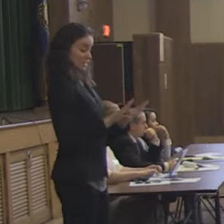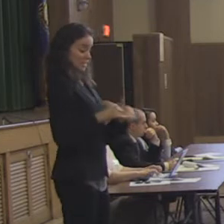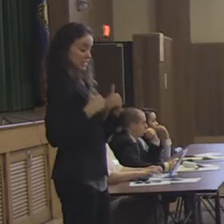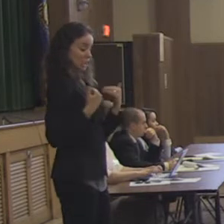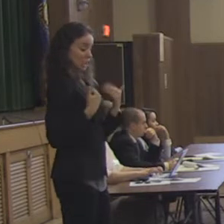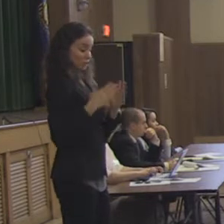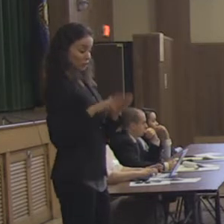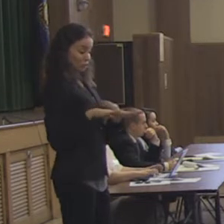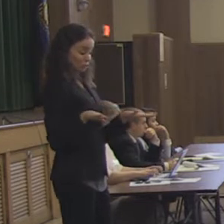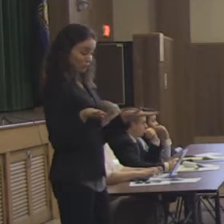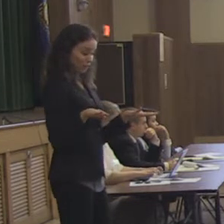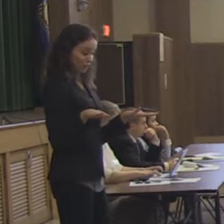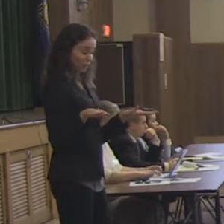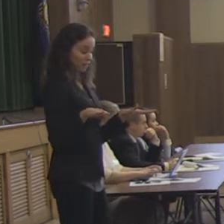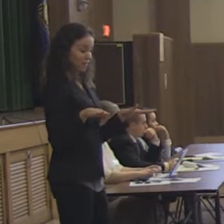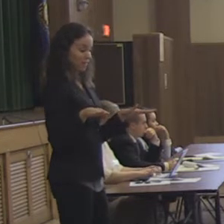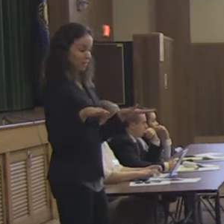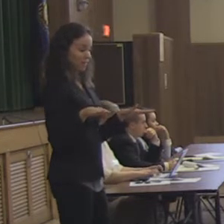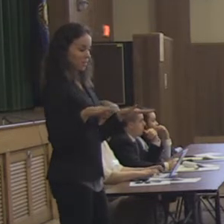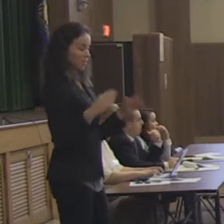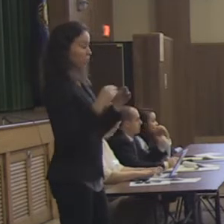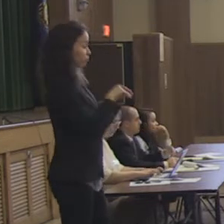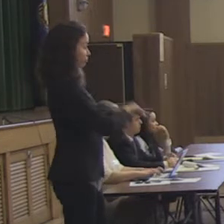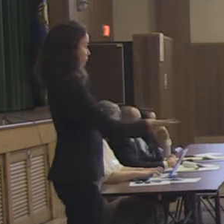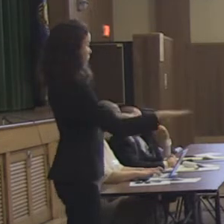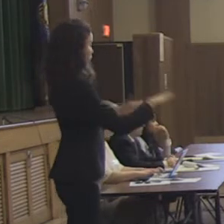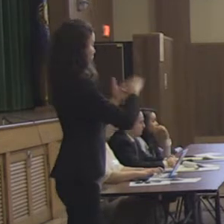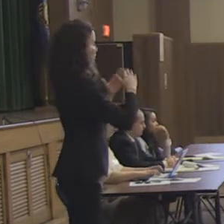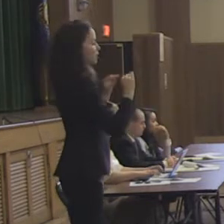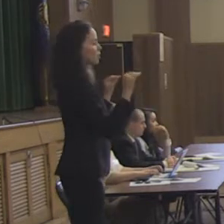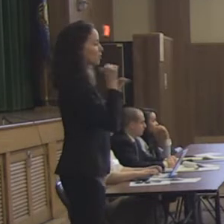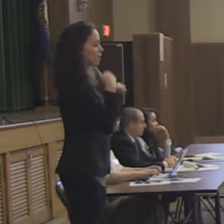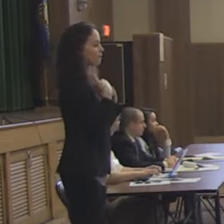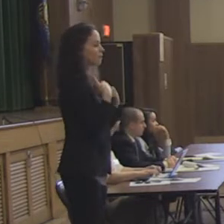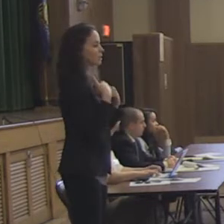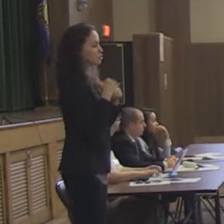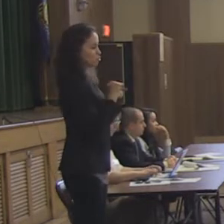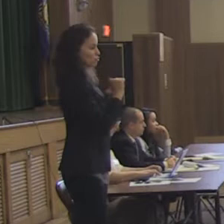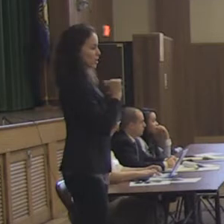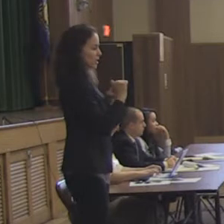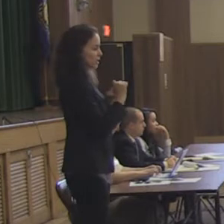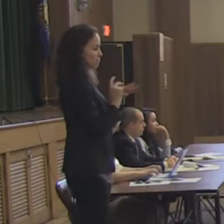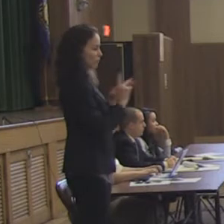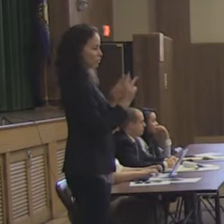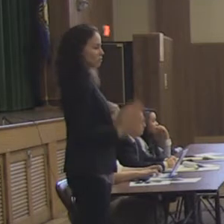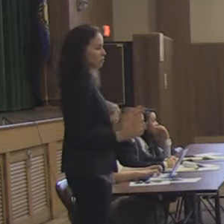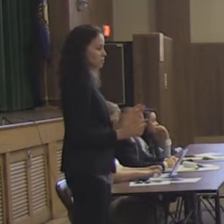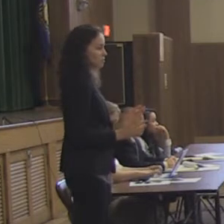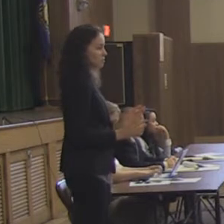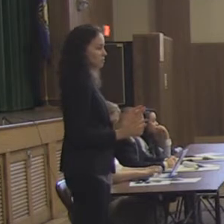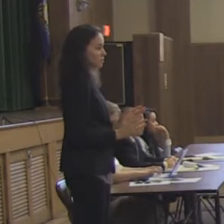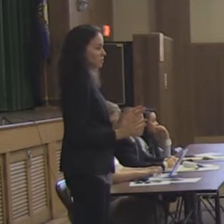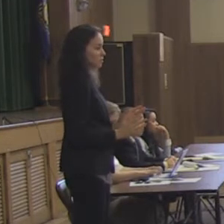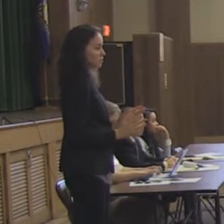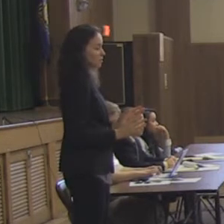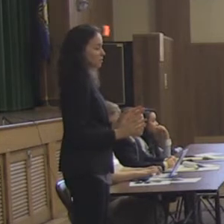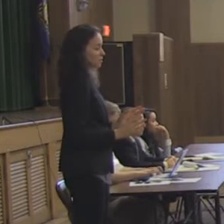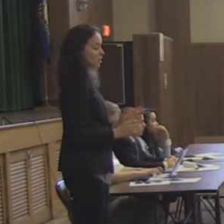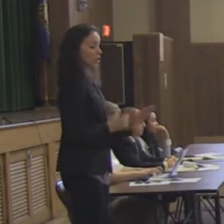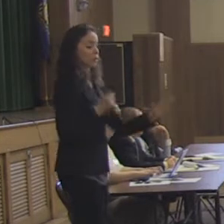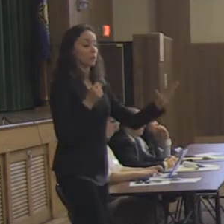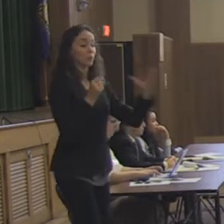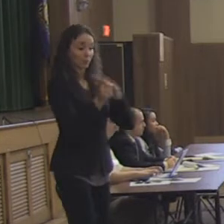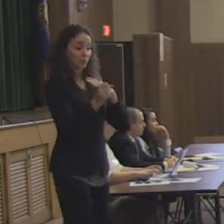clinically trained people. Okay, you can put people in a facility, put people